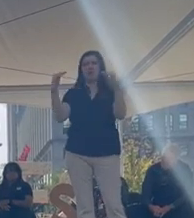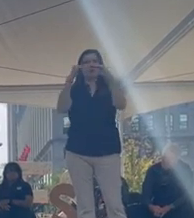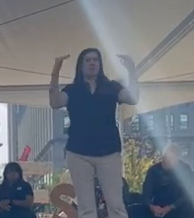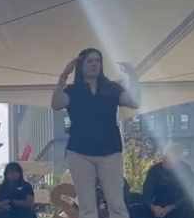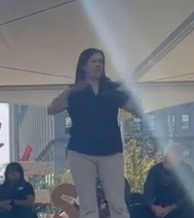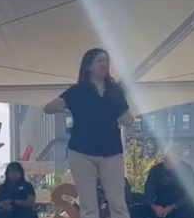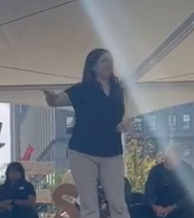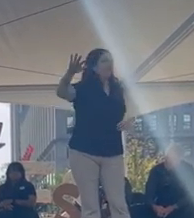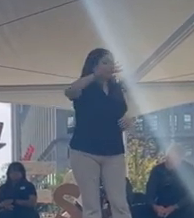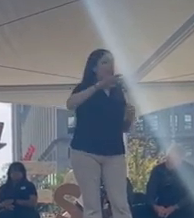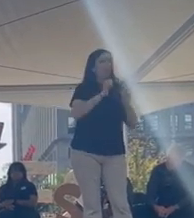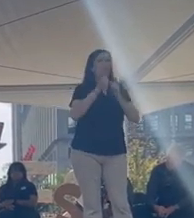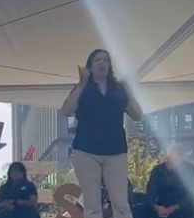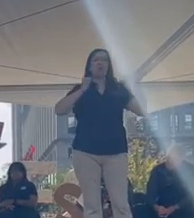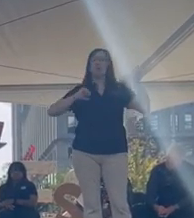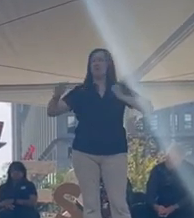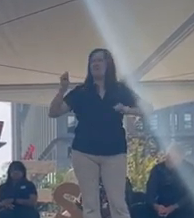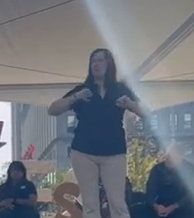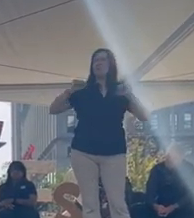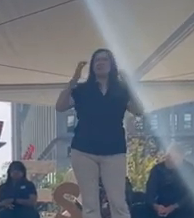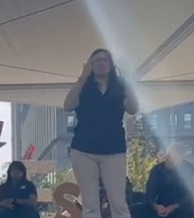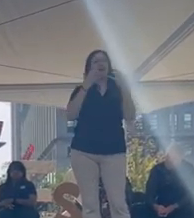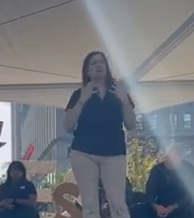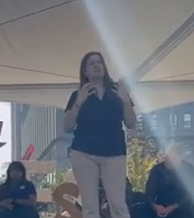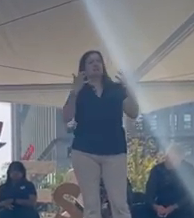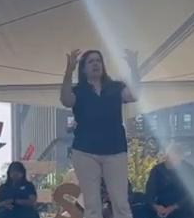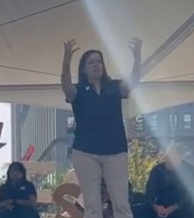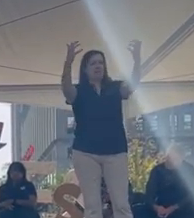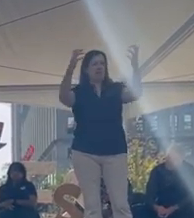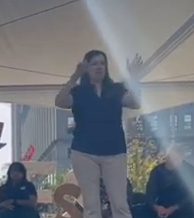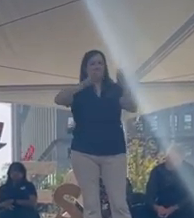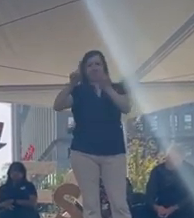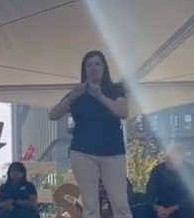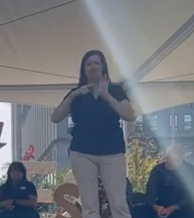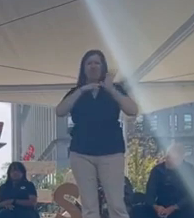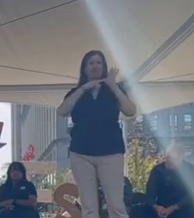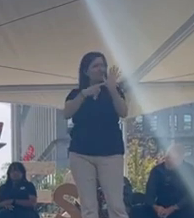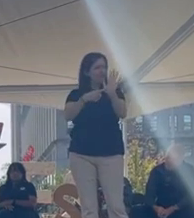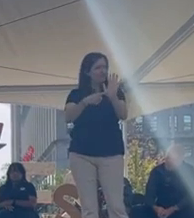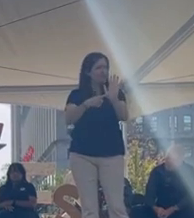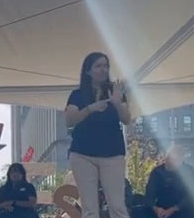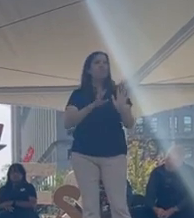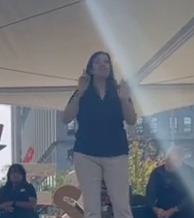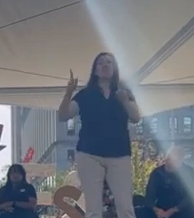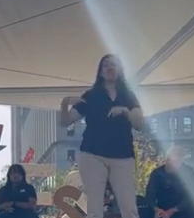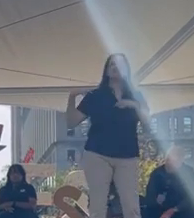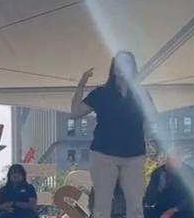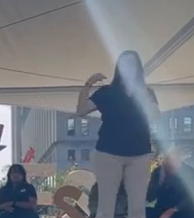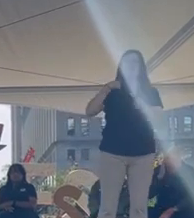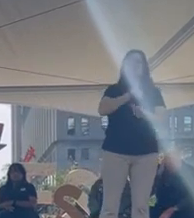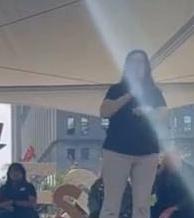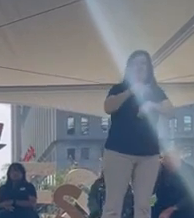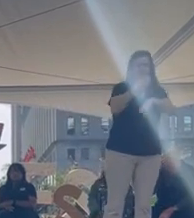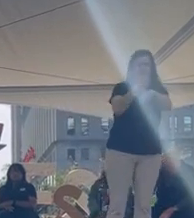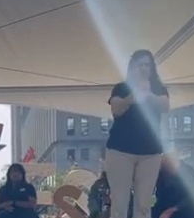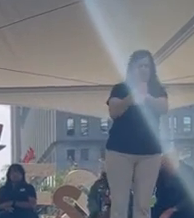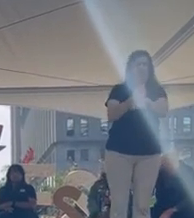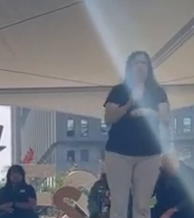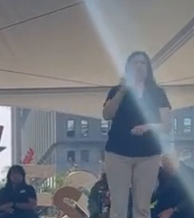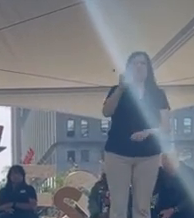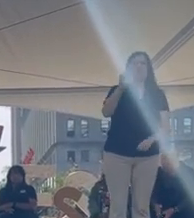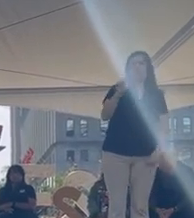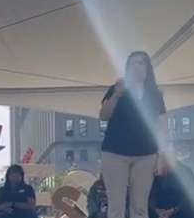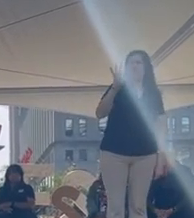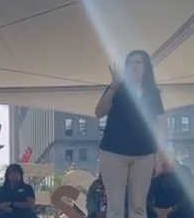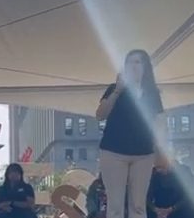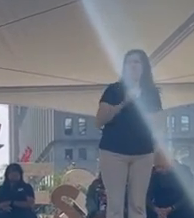our performances, assembly-based programs. Since our inception, over 3.5